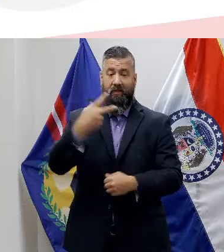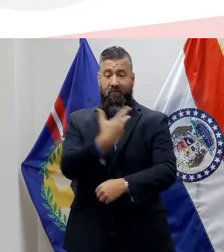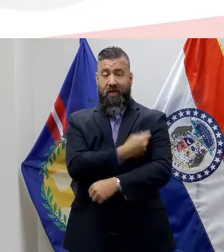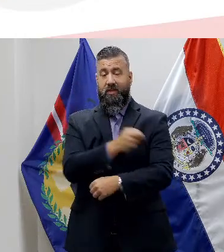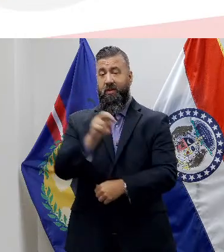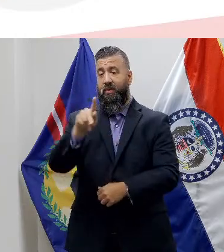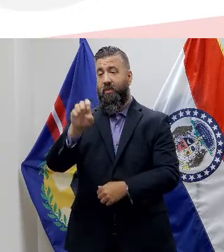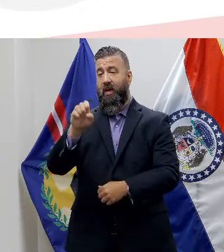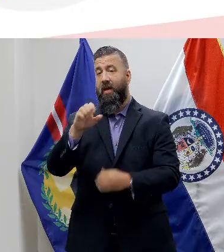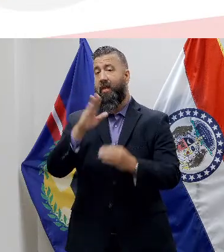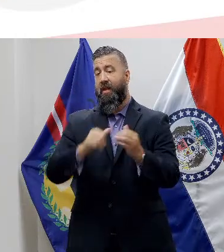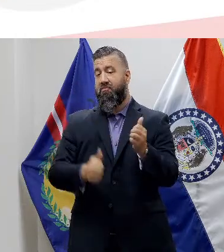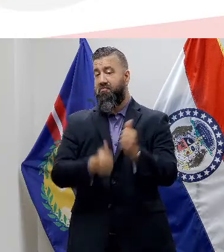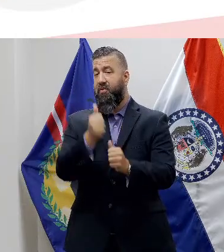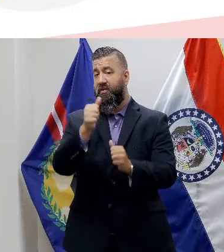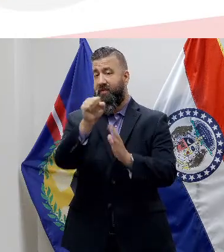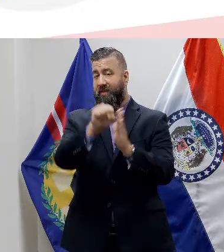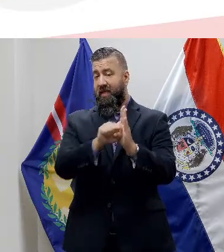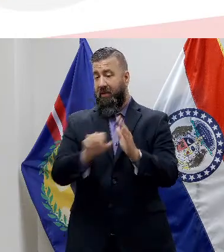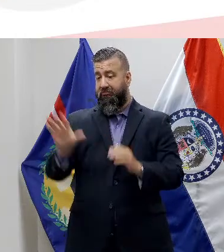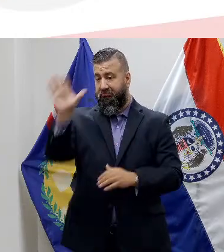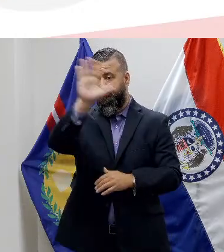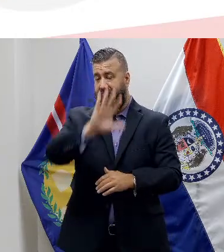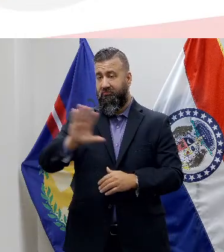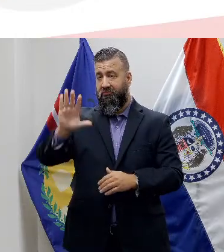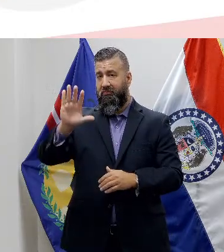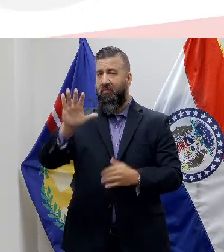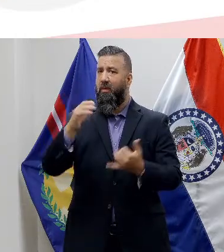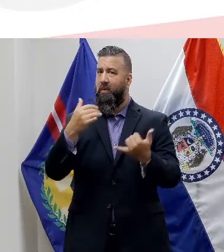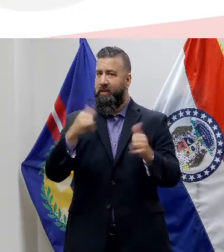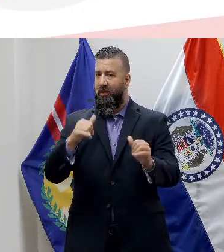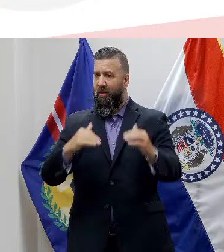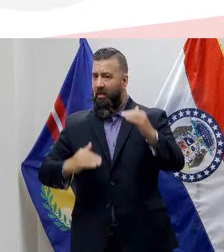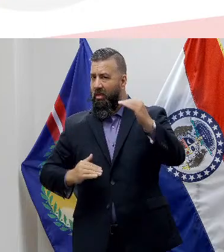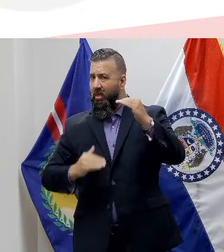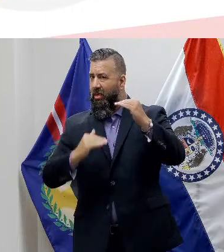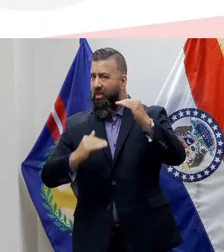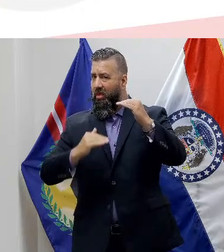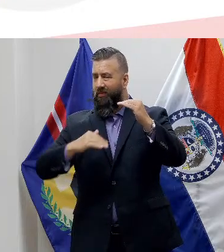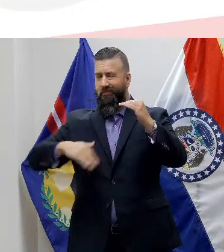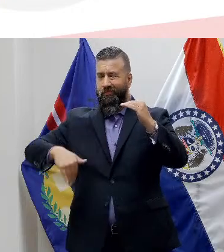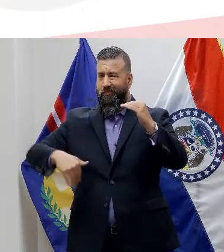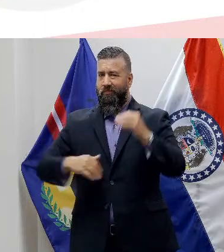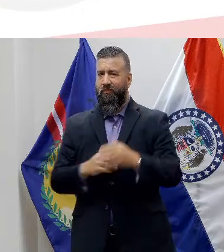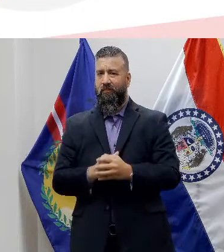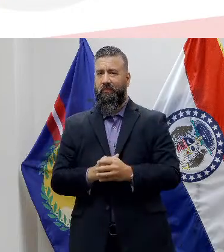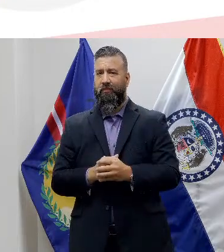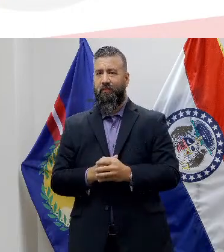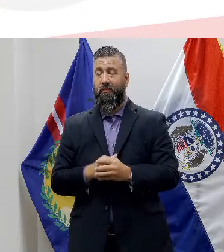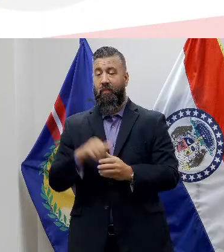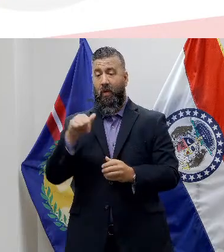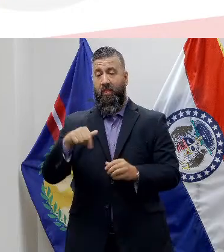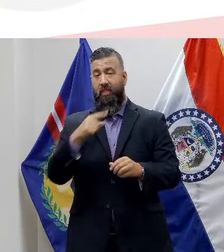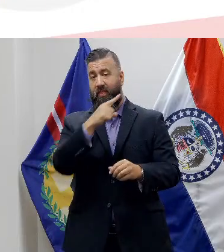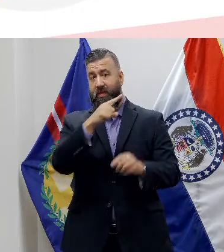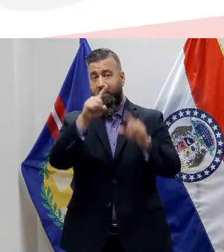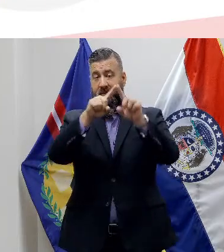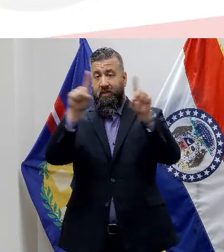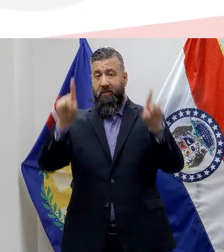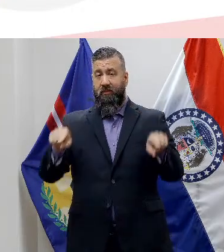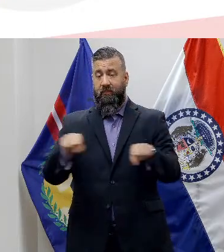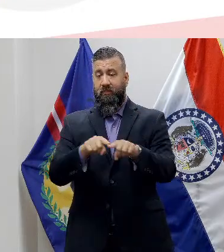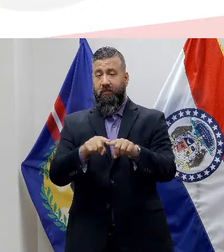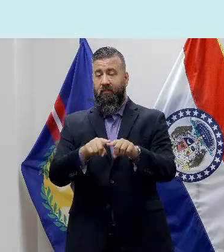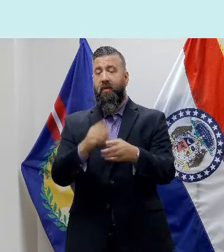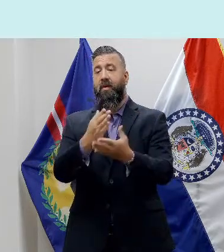rate than most of the state, but we are still far from where we need to be. And on this slide are some